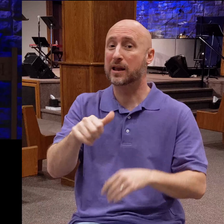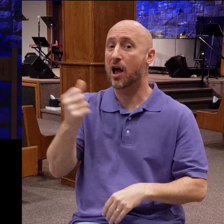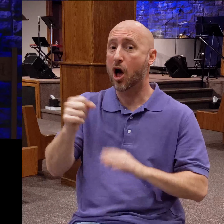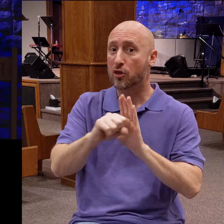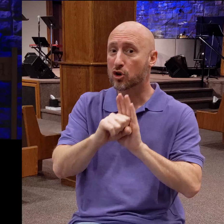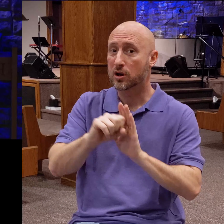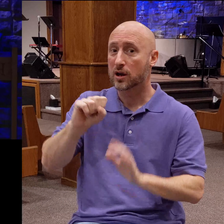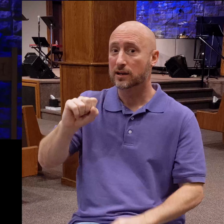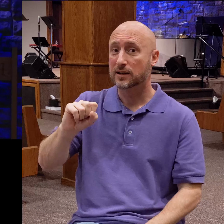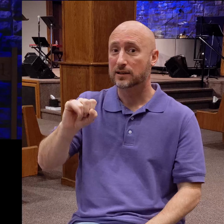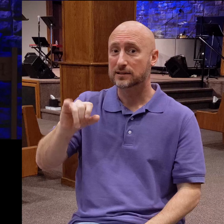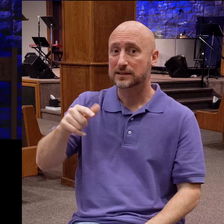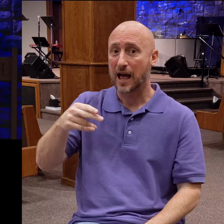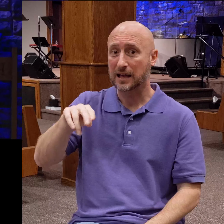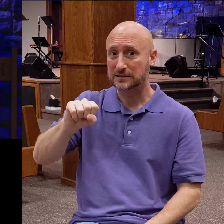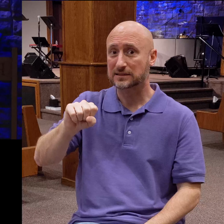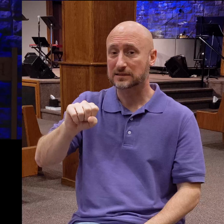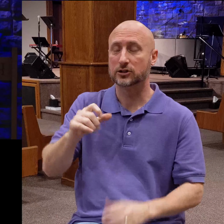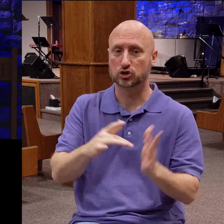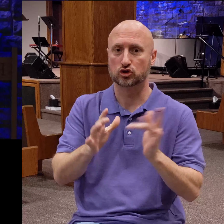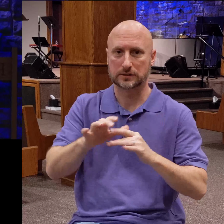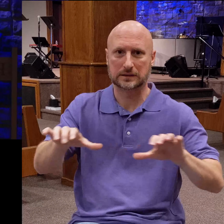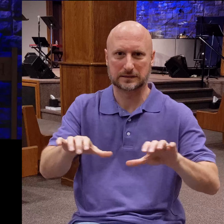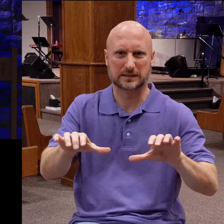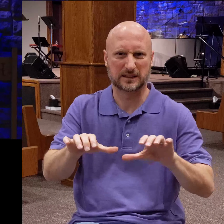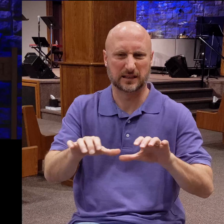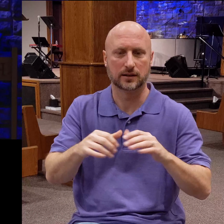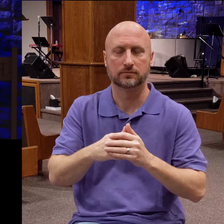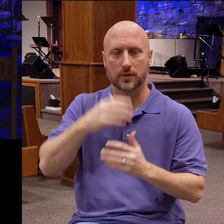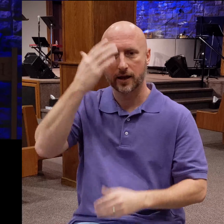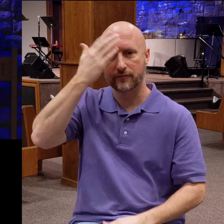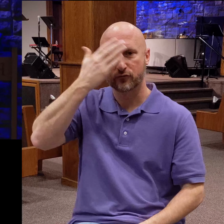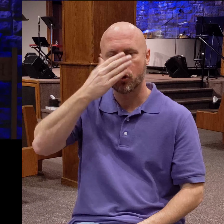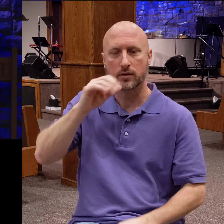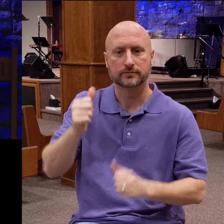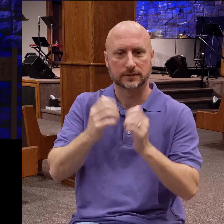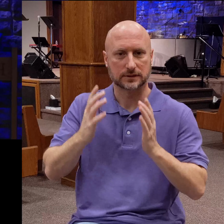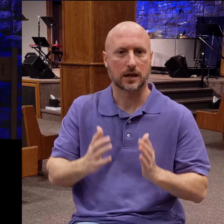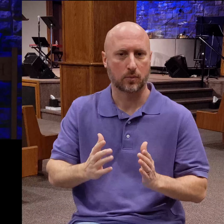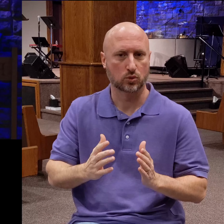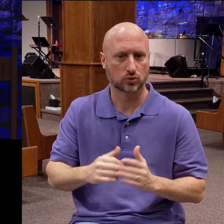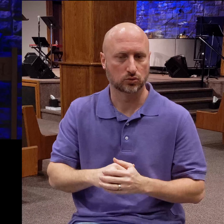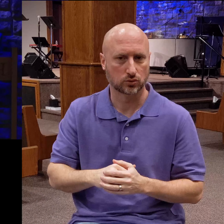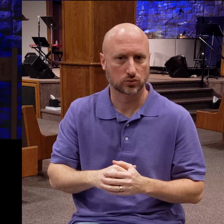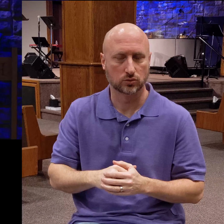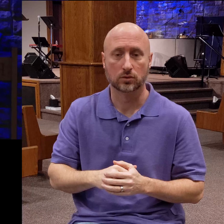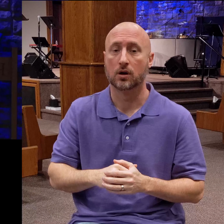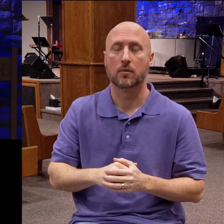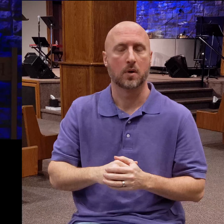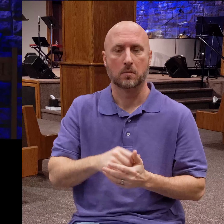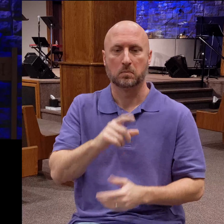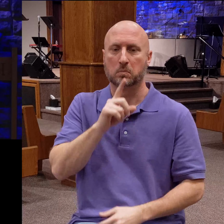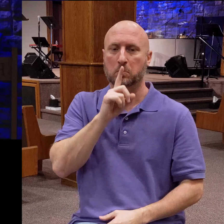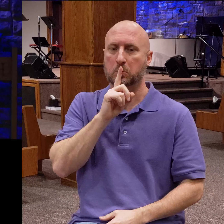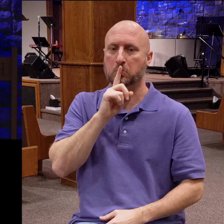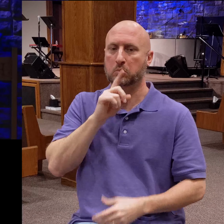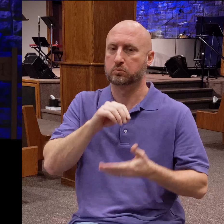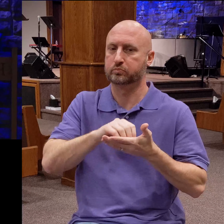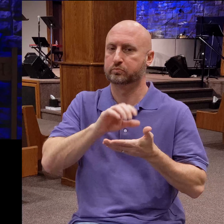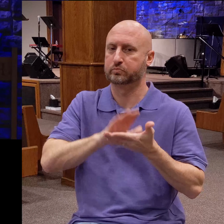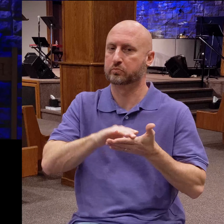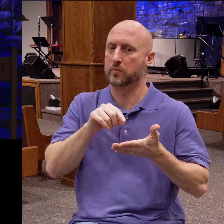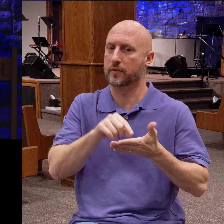signs truly did Jesus in the presence of the disciples, which are not written in this